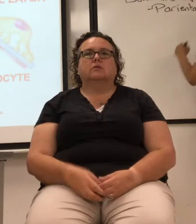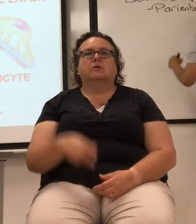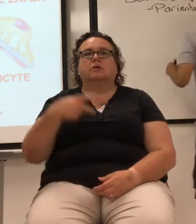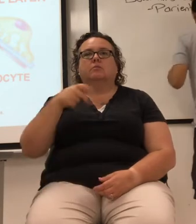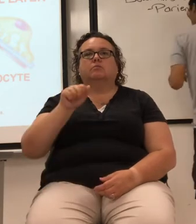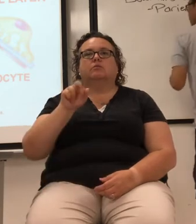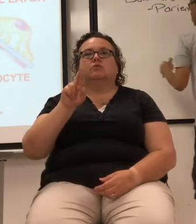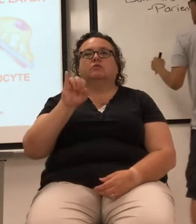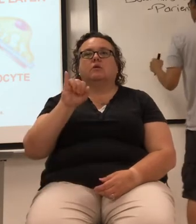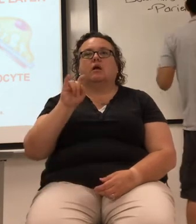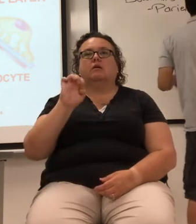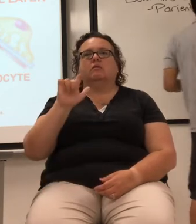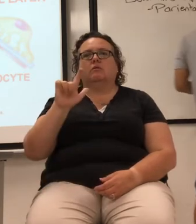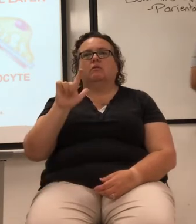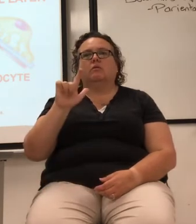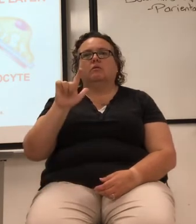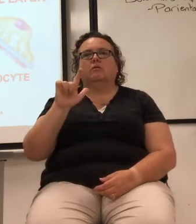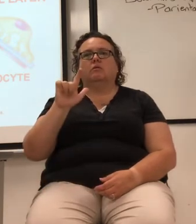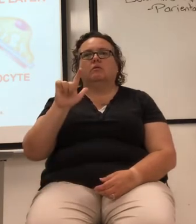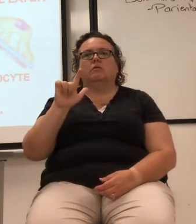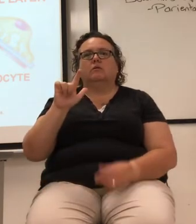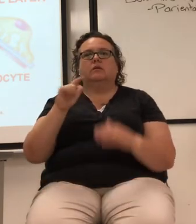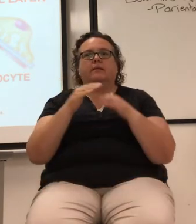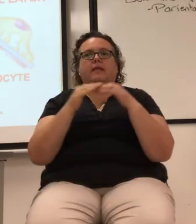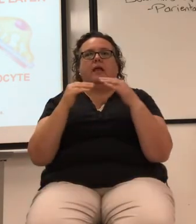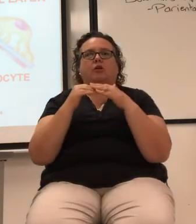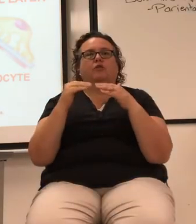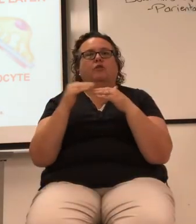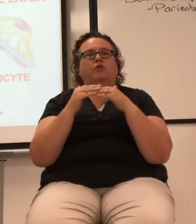So parietal layer, try to spell that.